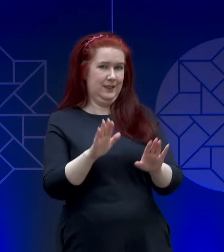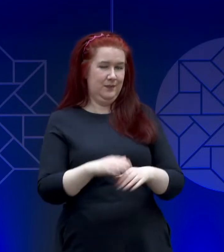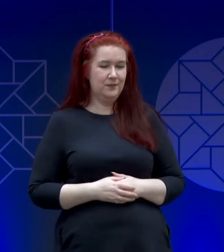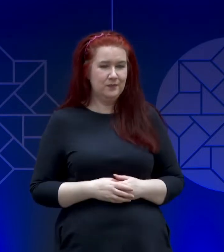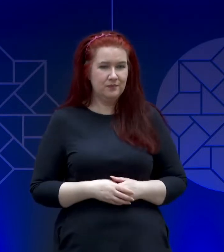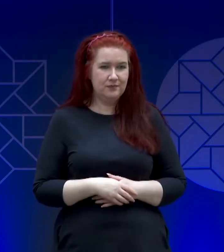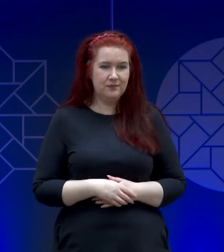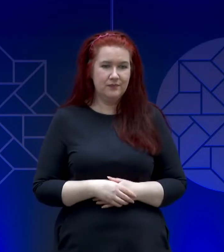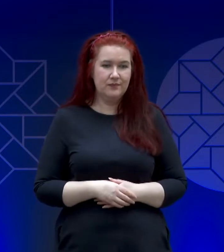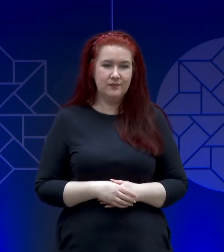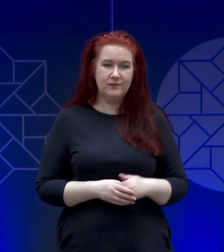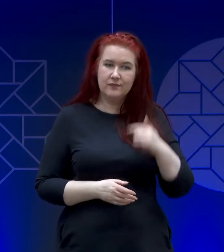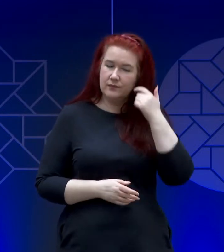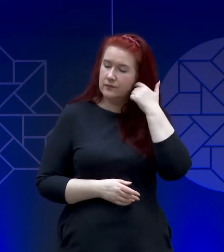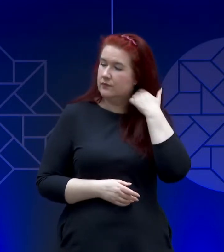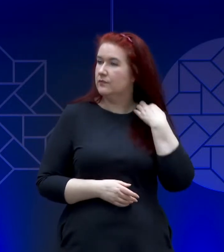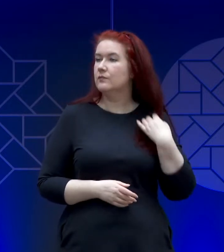at that.